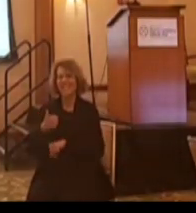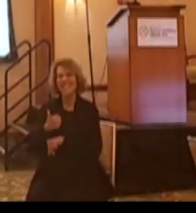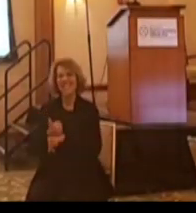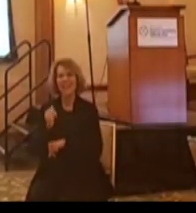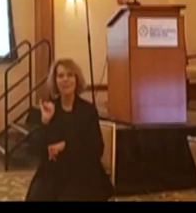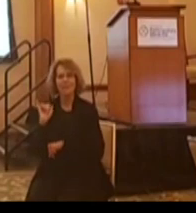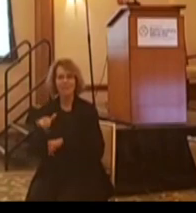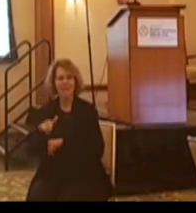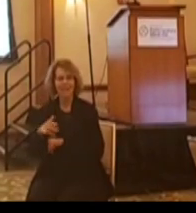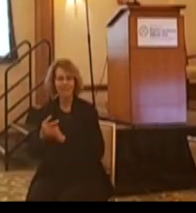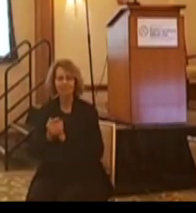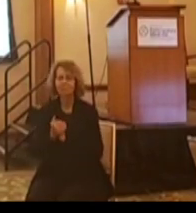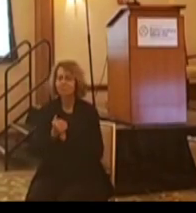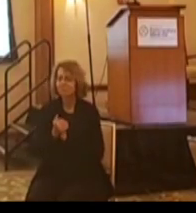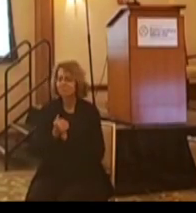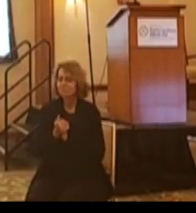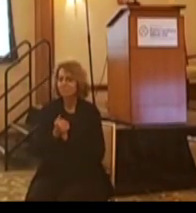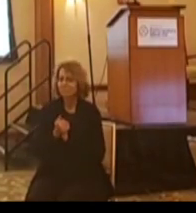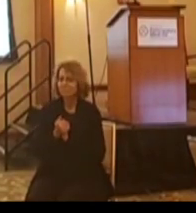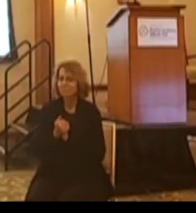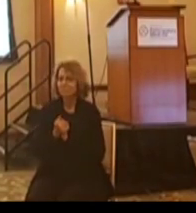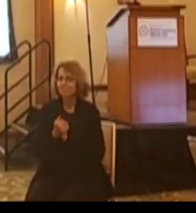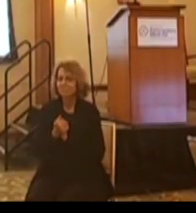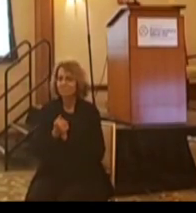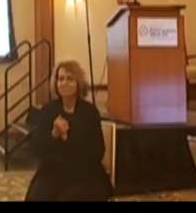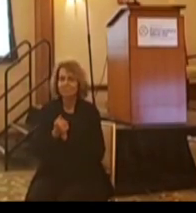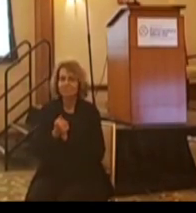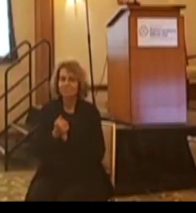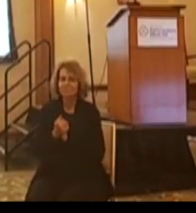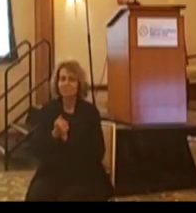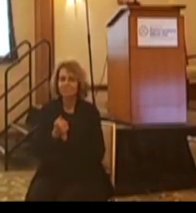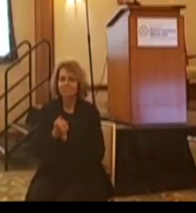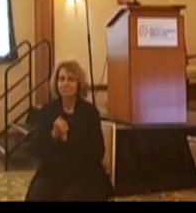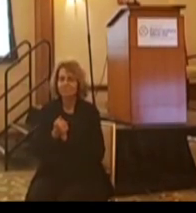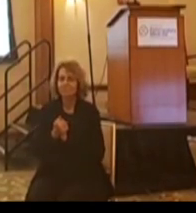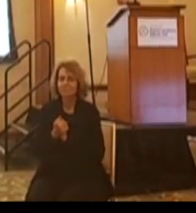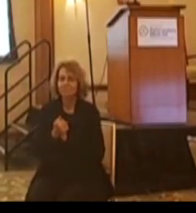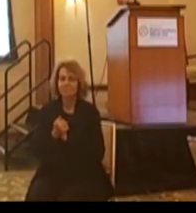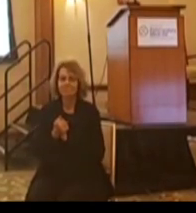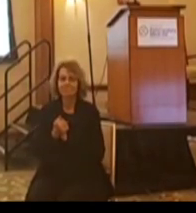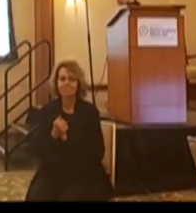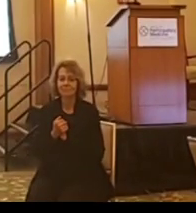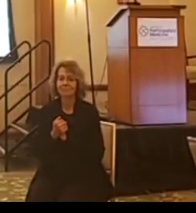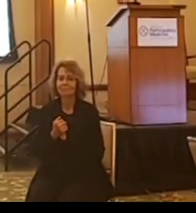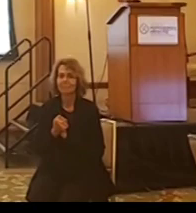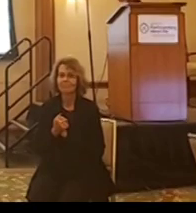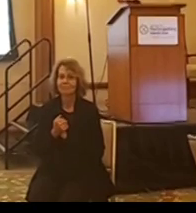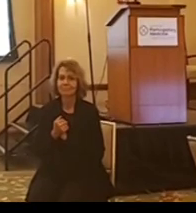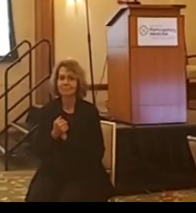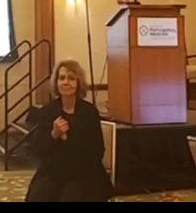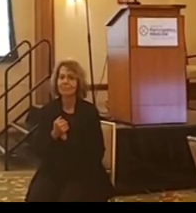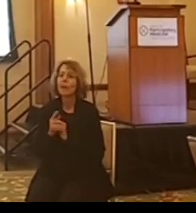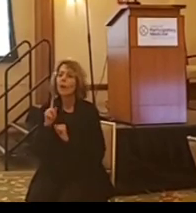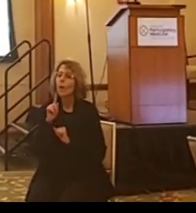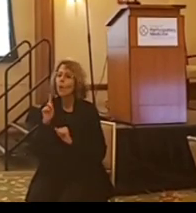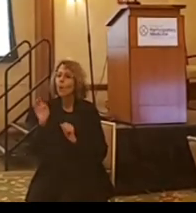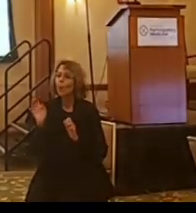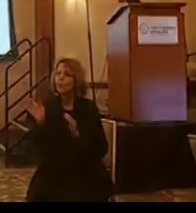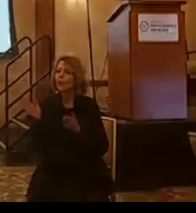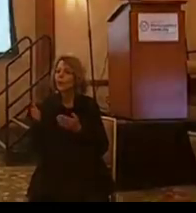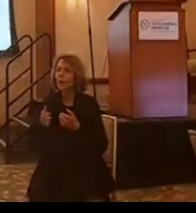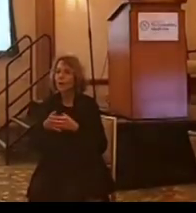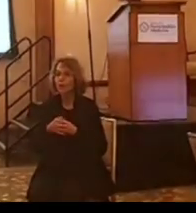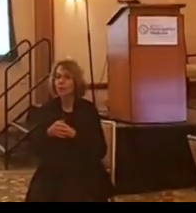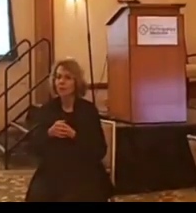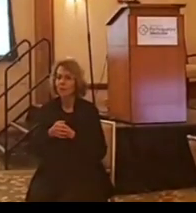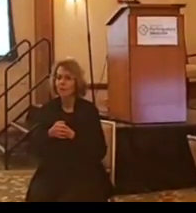have information around some of the issues that we have evidence related to, but it's not going to go into the